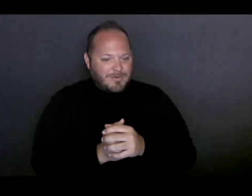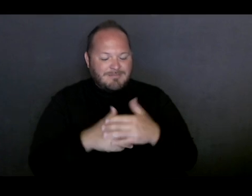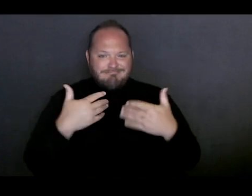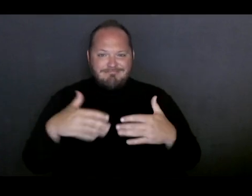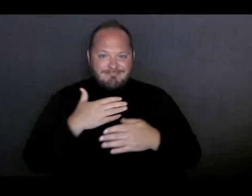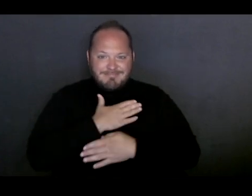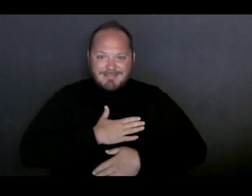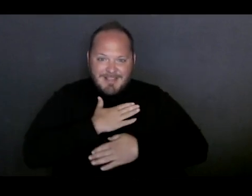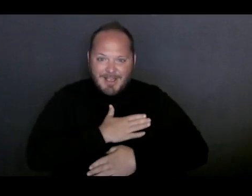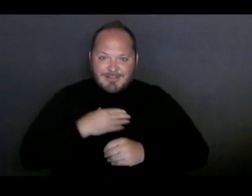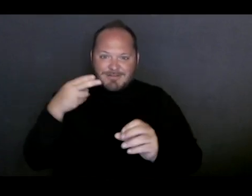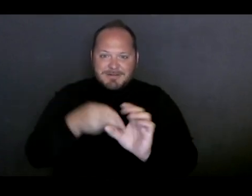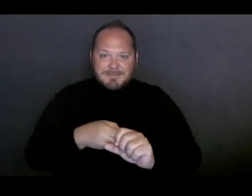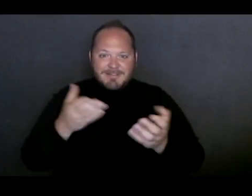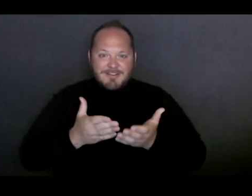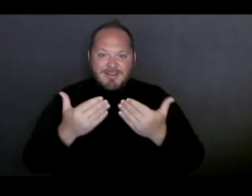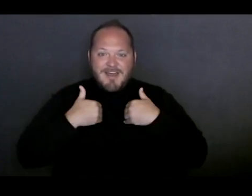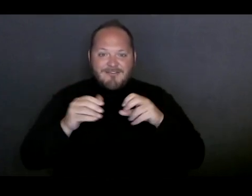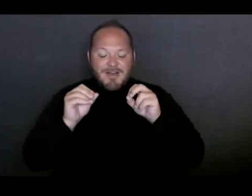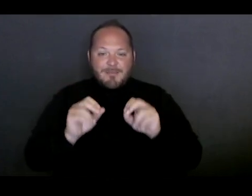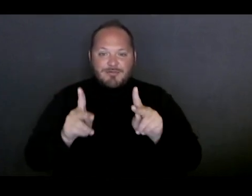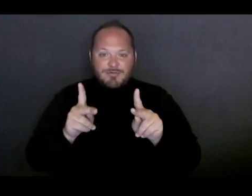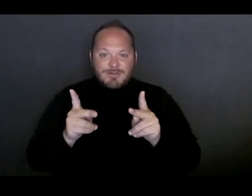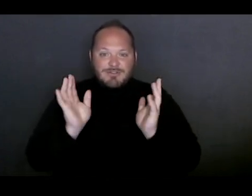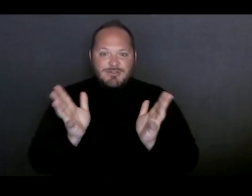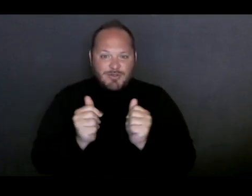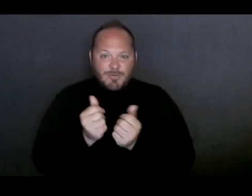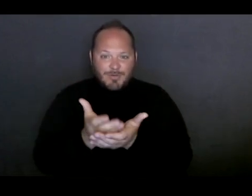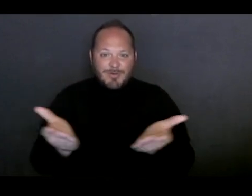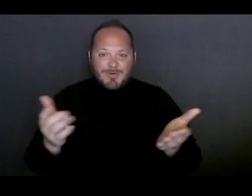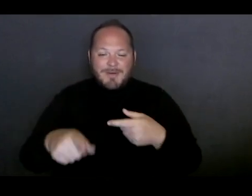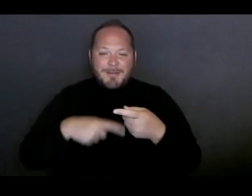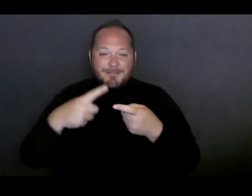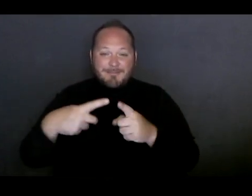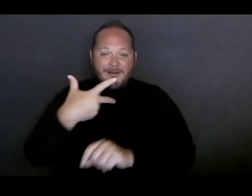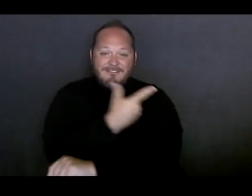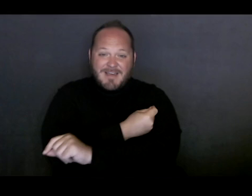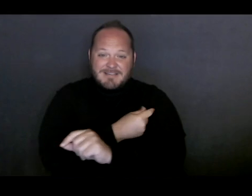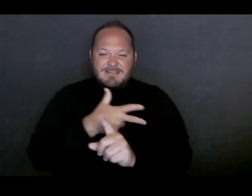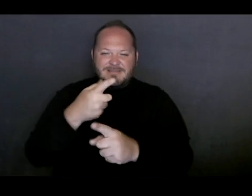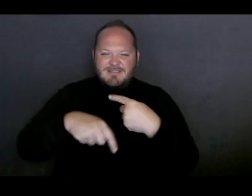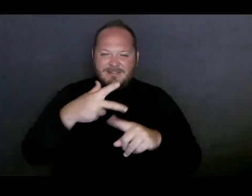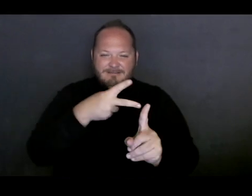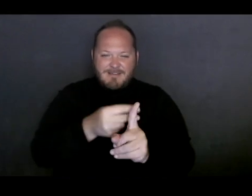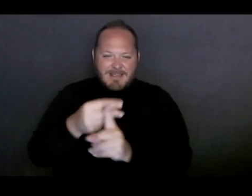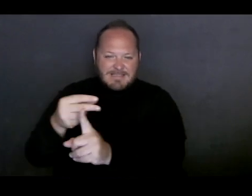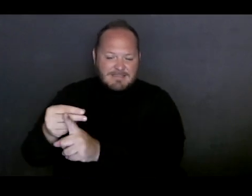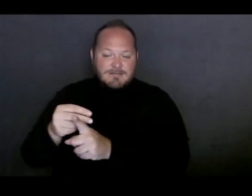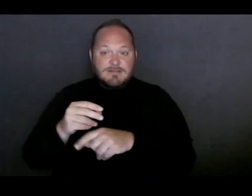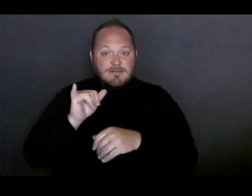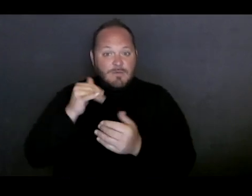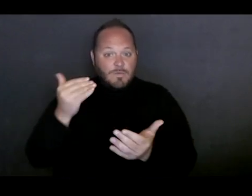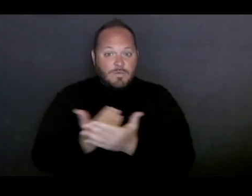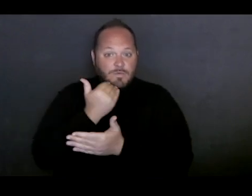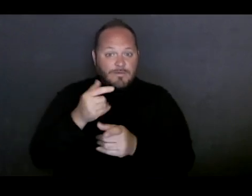a pleasure to be here and to have the opportunity to talk to you about vaccines and variants and potentially how to talk